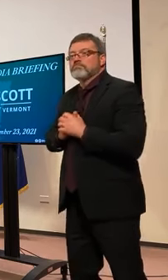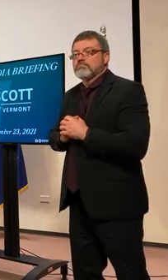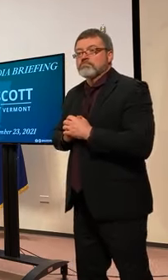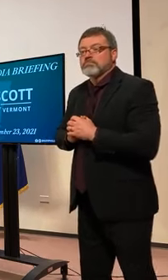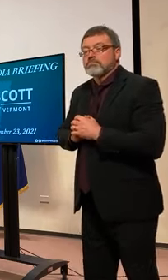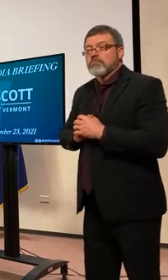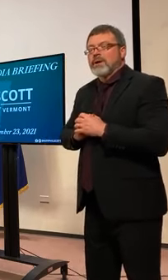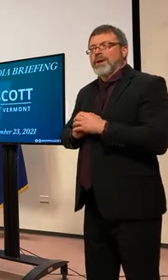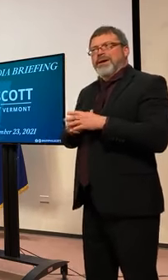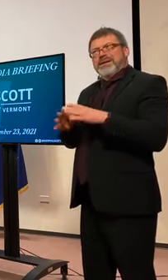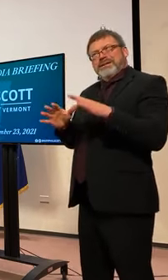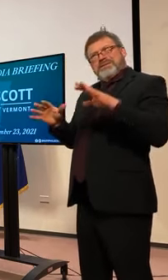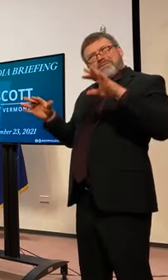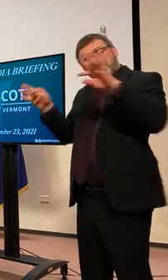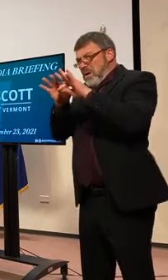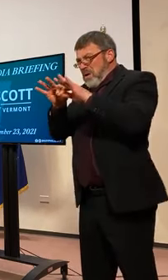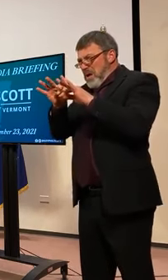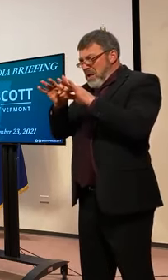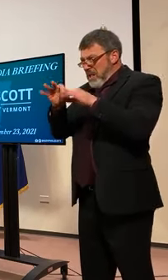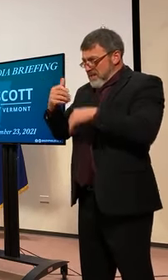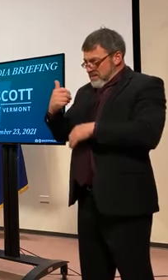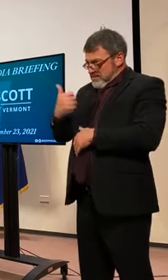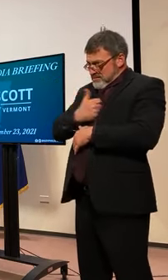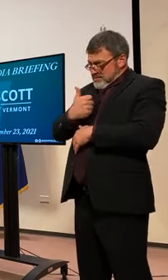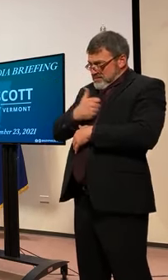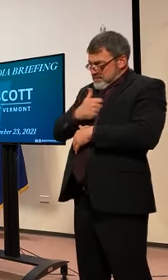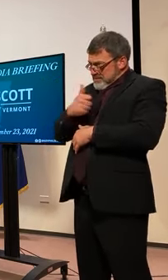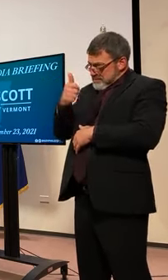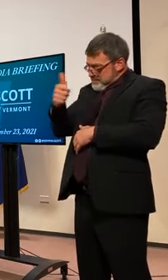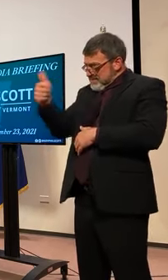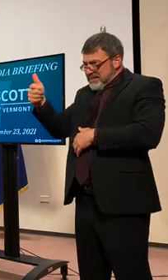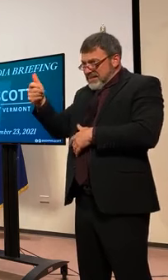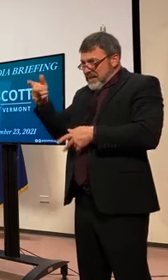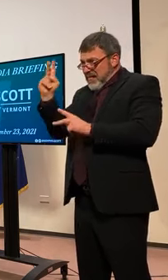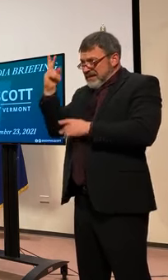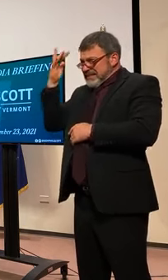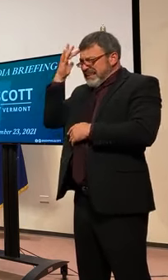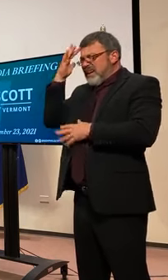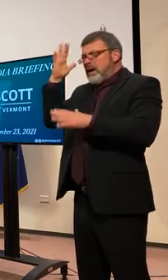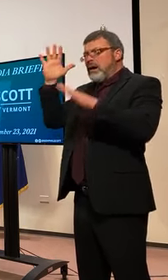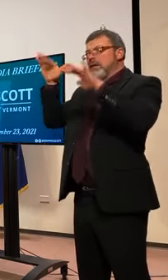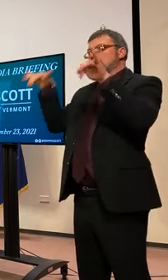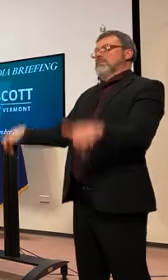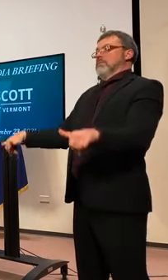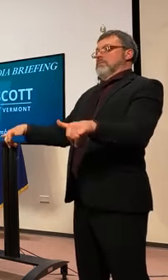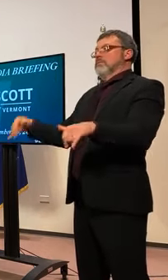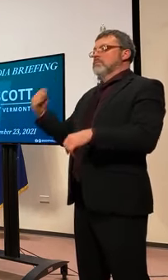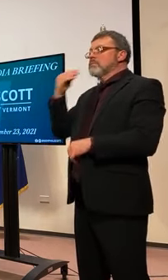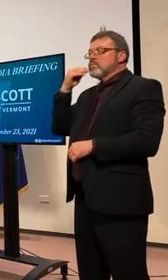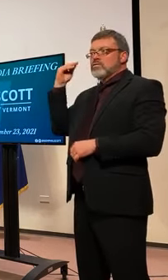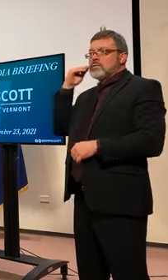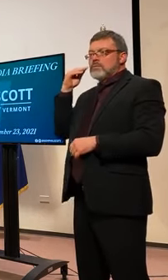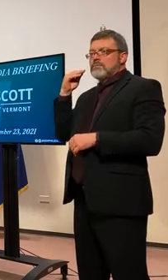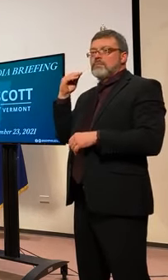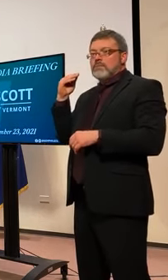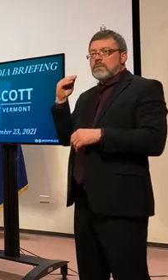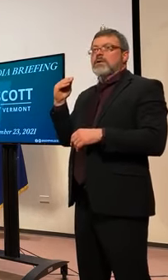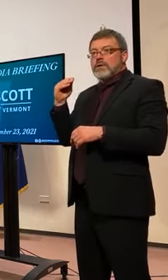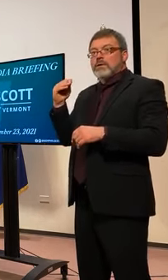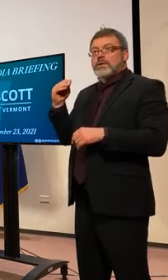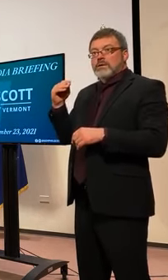high levels of COVID in our communities right now, this means you could possibly have a chance that you have the